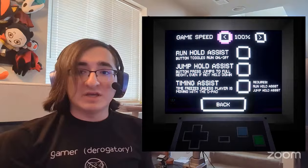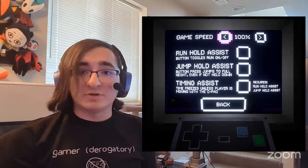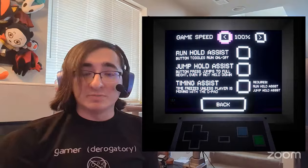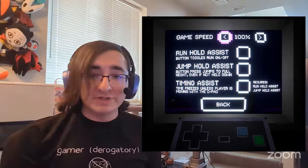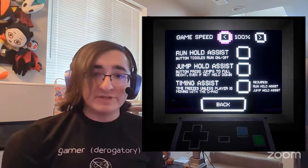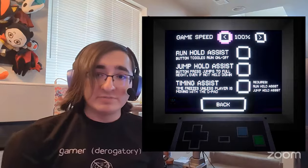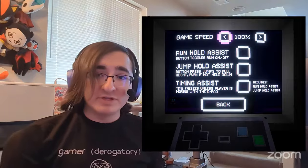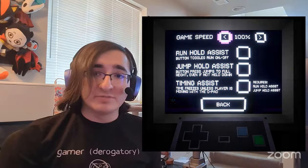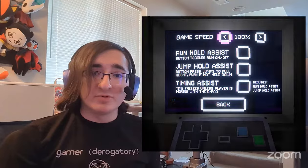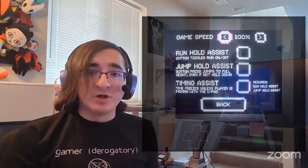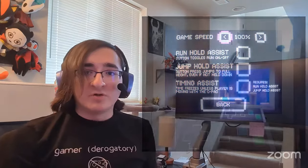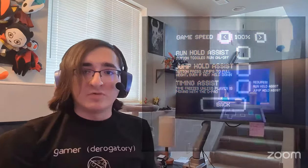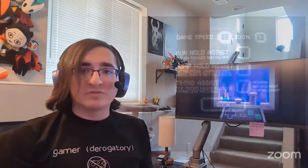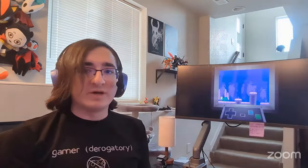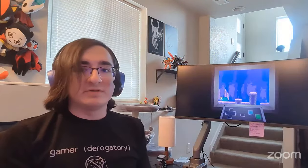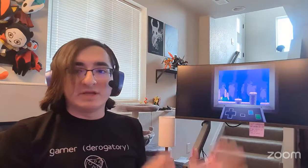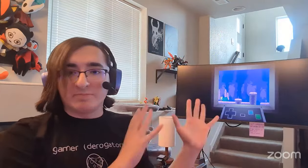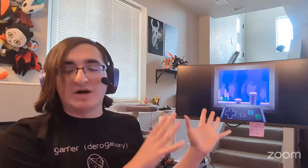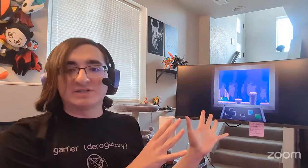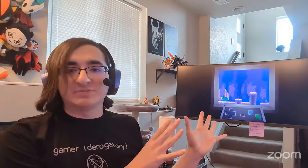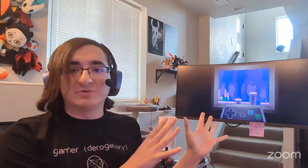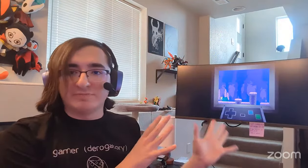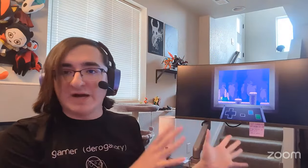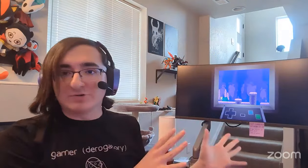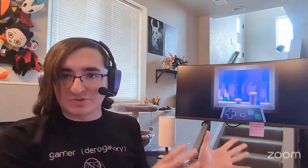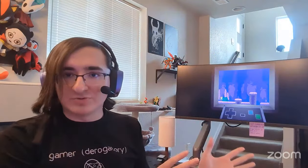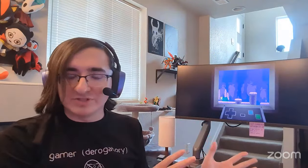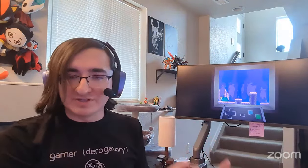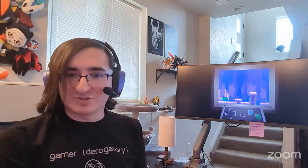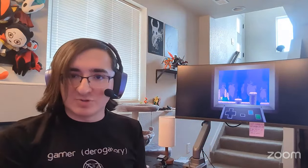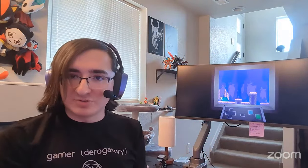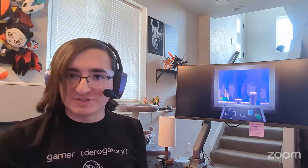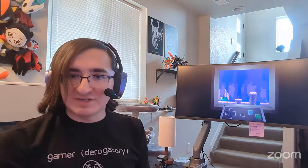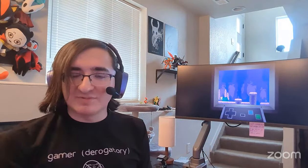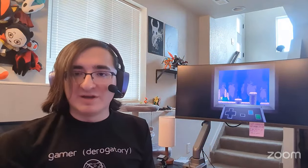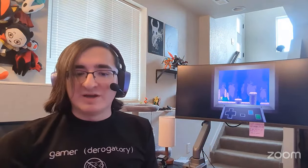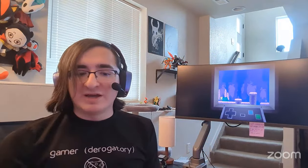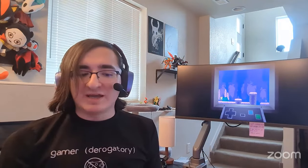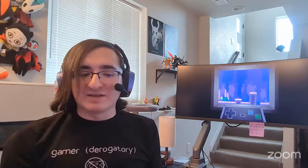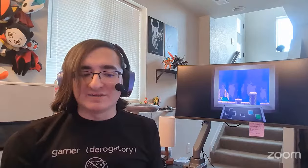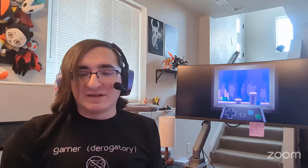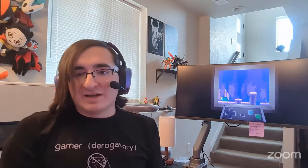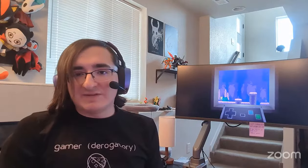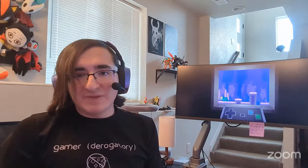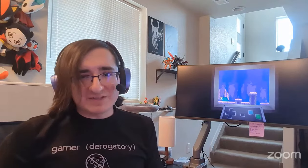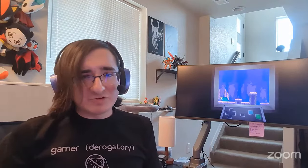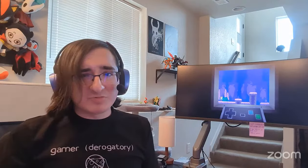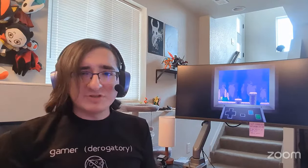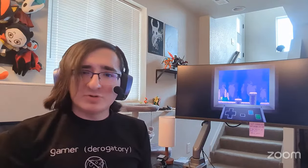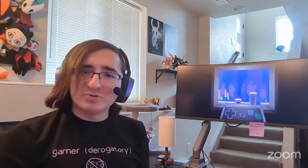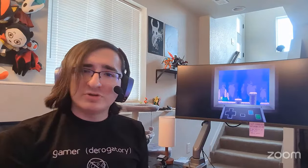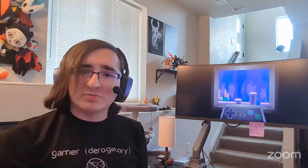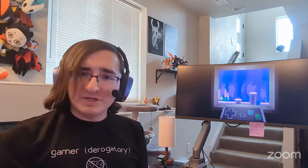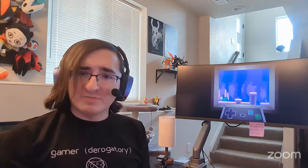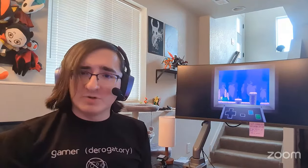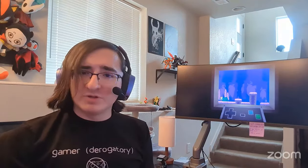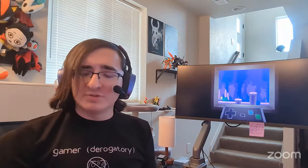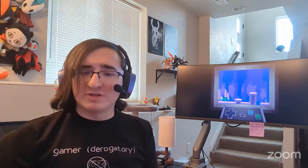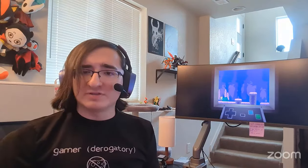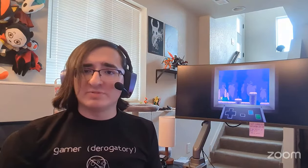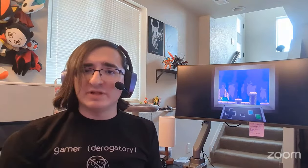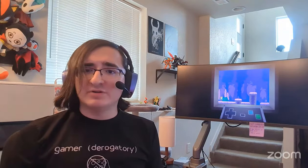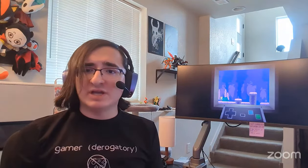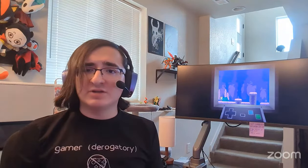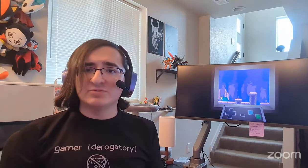that make the game completely beatable with my impossible mouse-only control scheme. And it makes for a really cool eureka